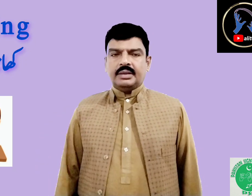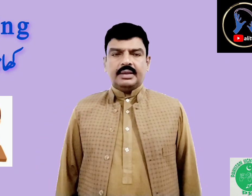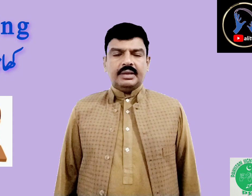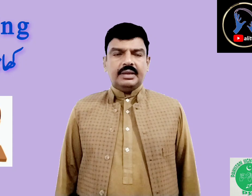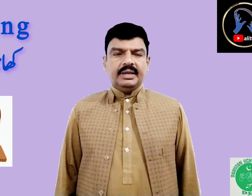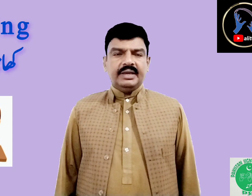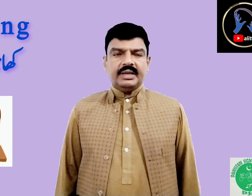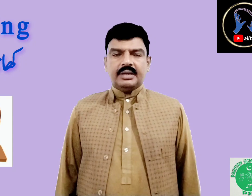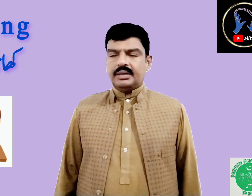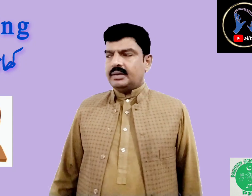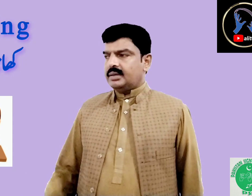eating